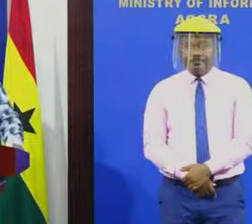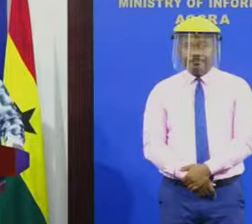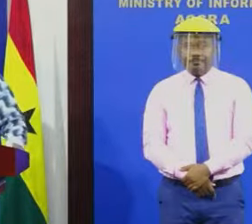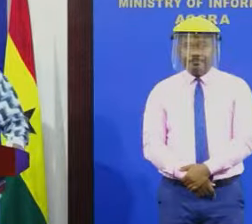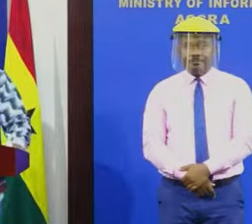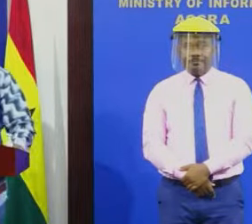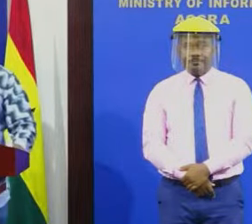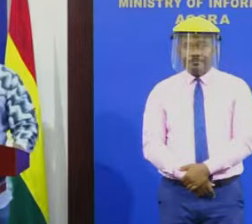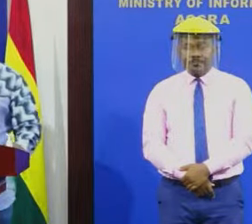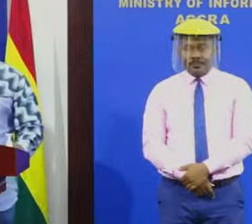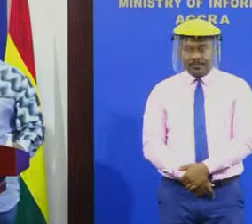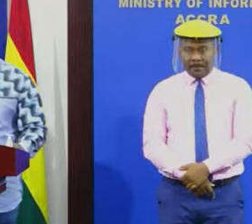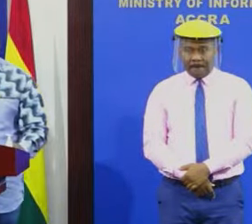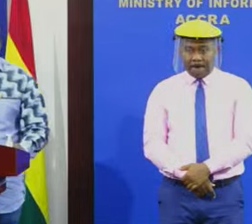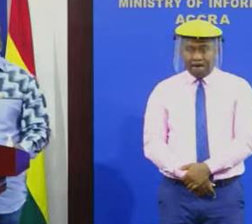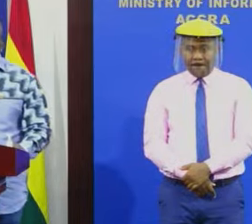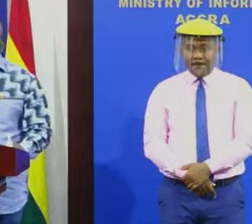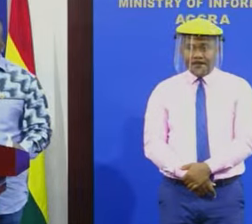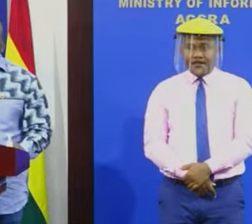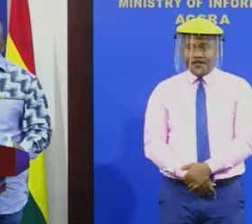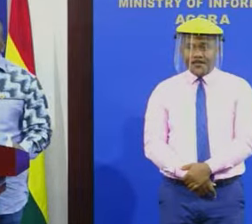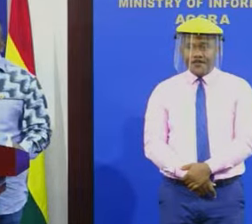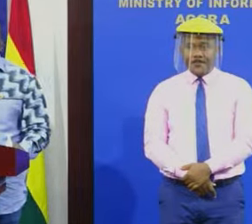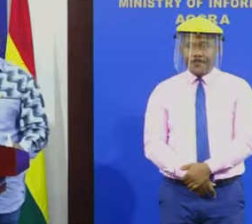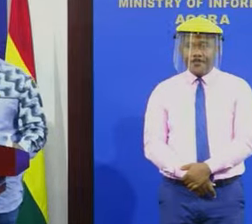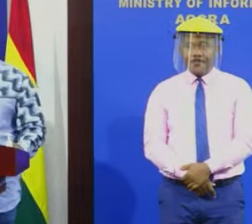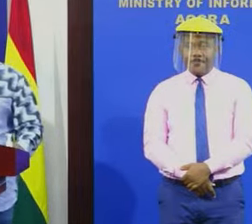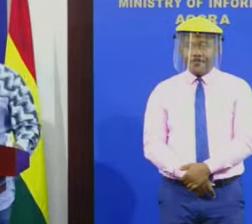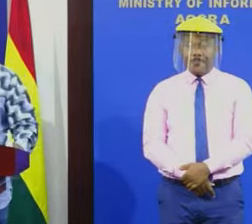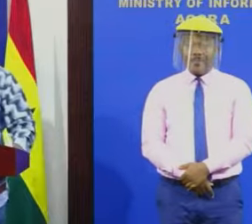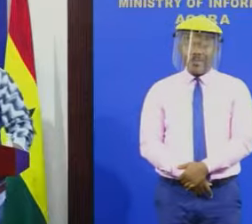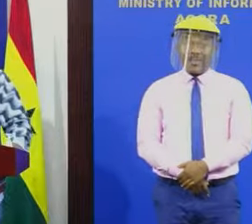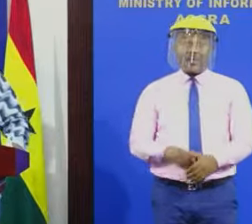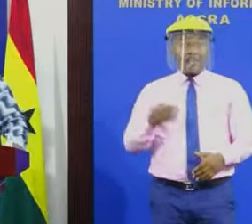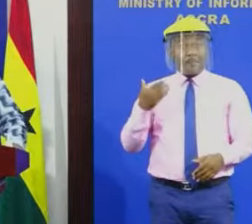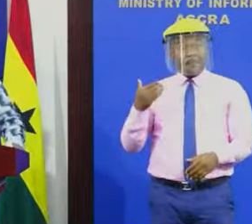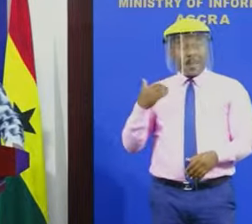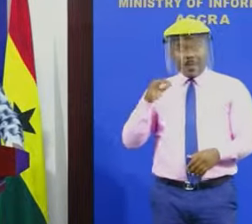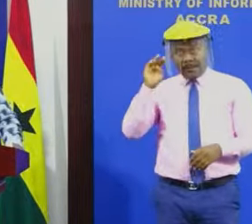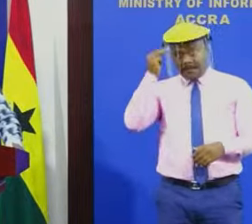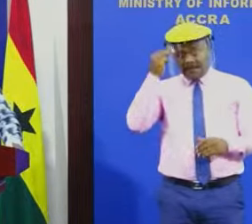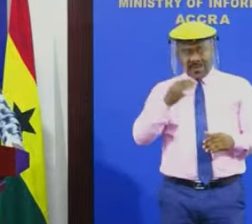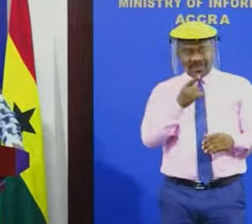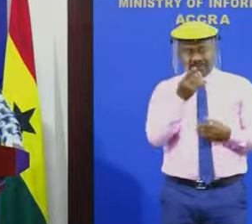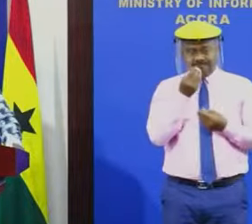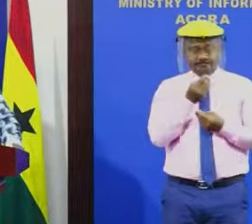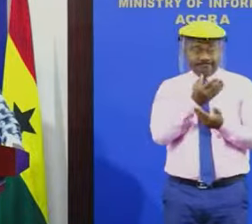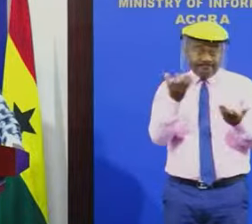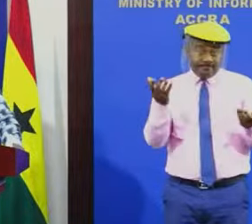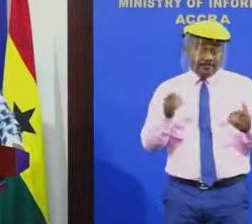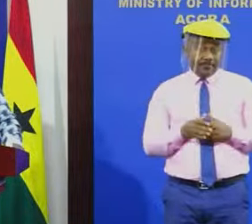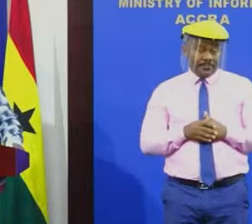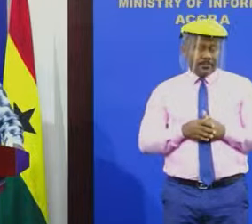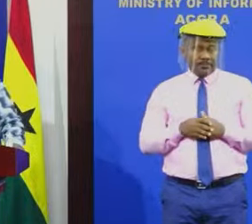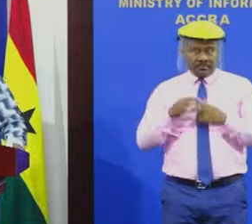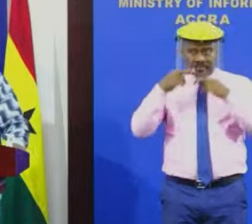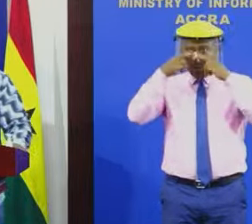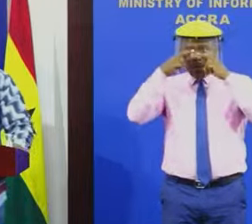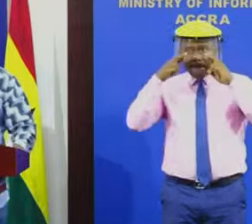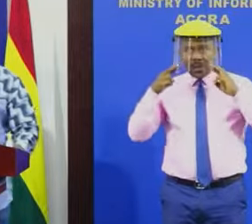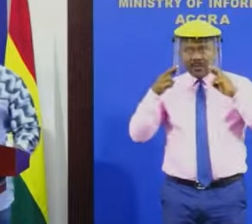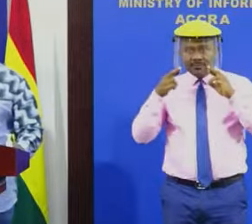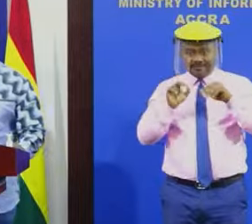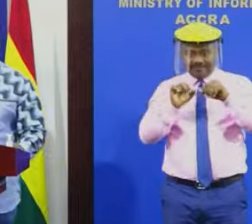Yes. Now, as the minister mentioned during his intro, piracy has become a